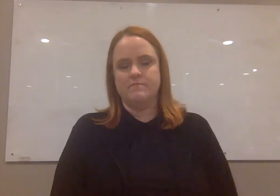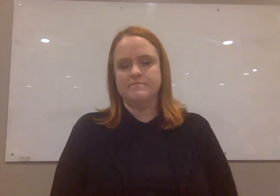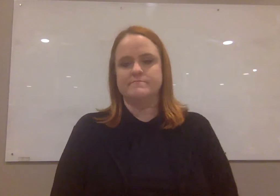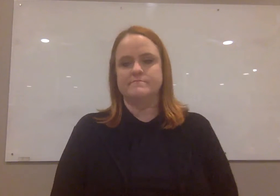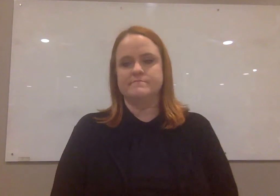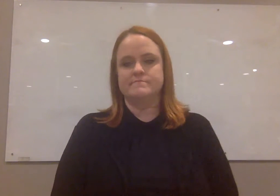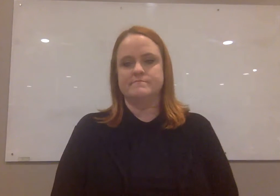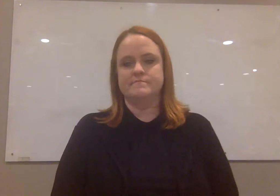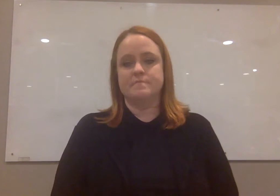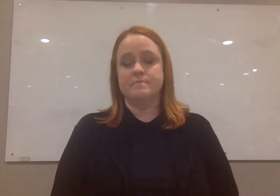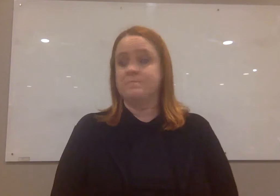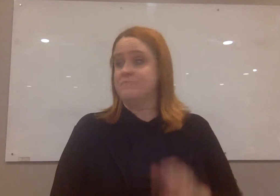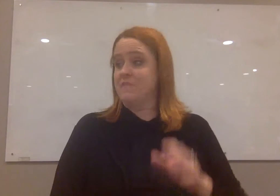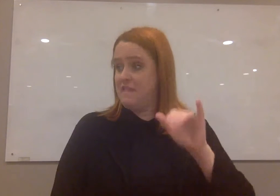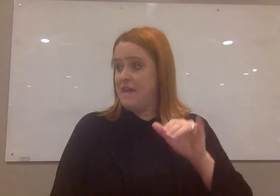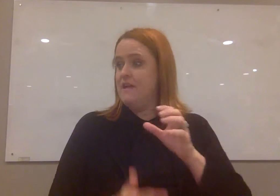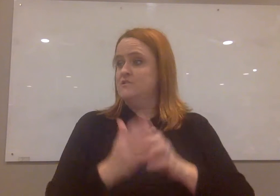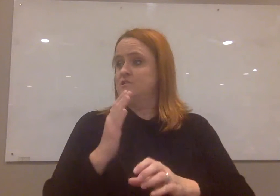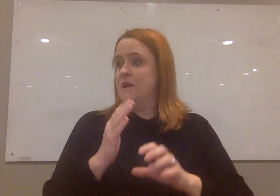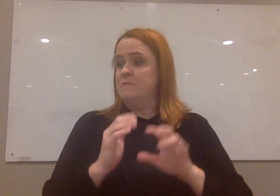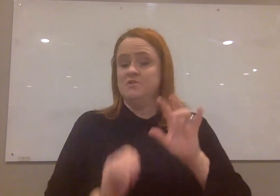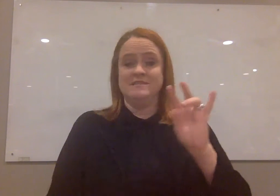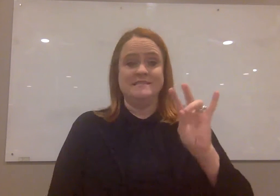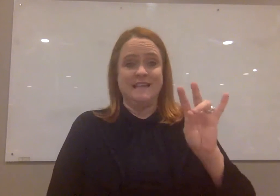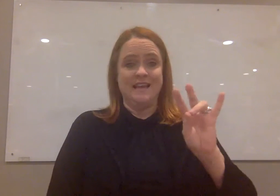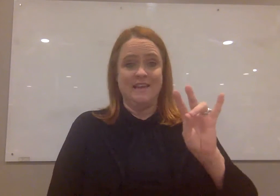So that covers chapter 7. Moving on to chapter 8.